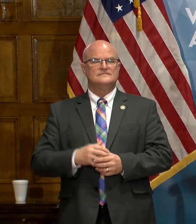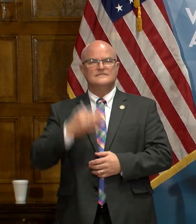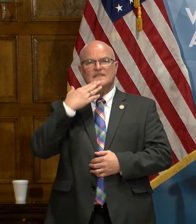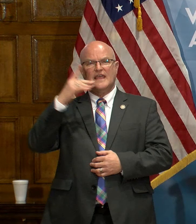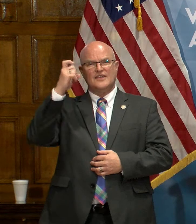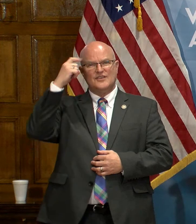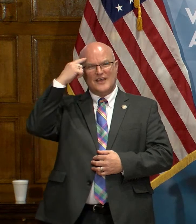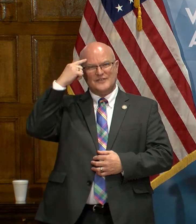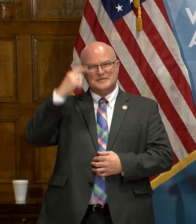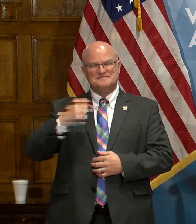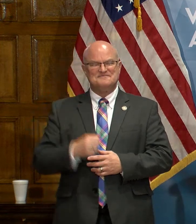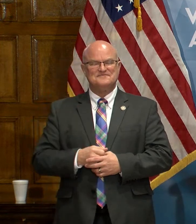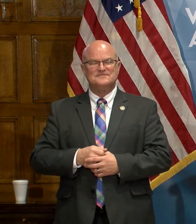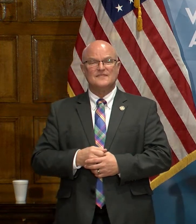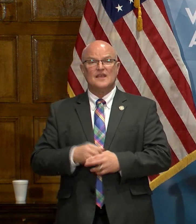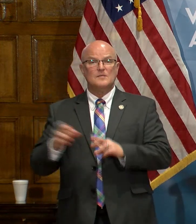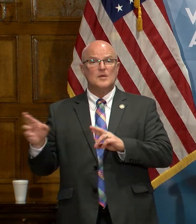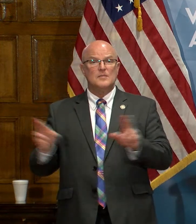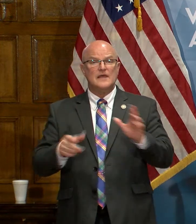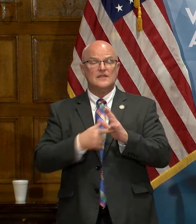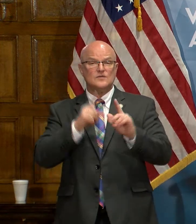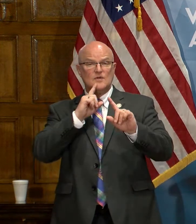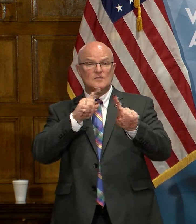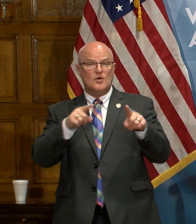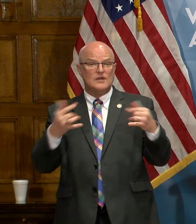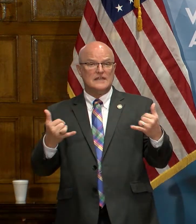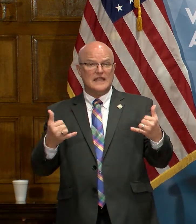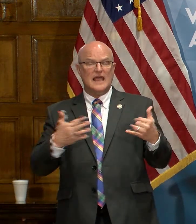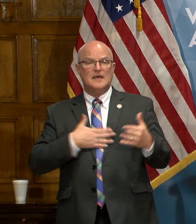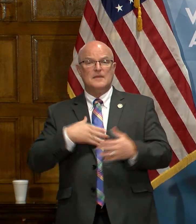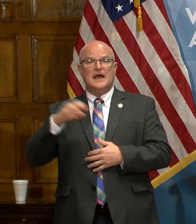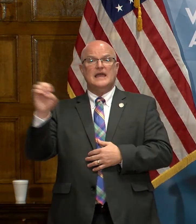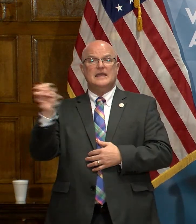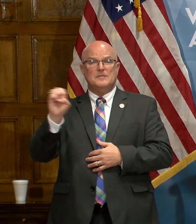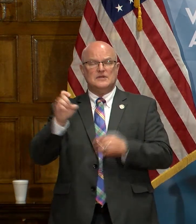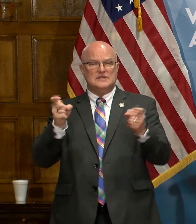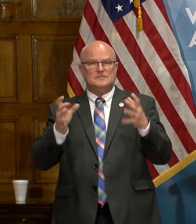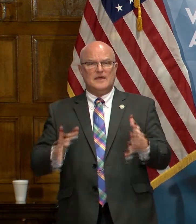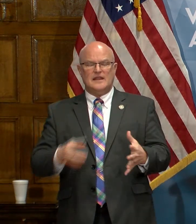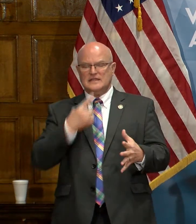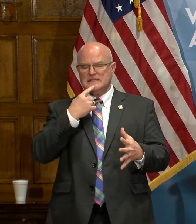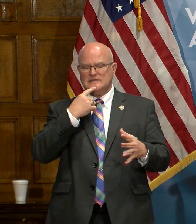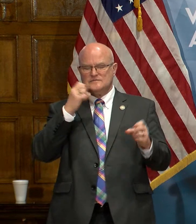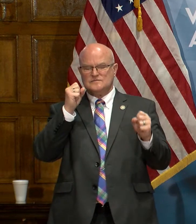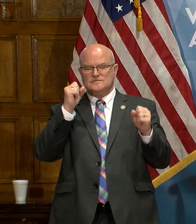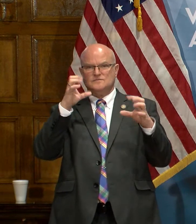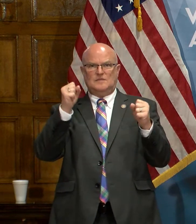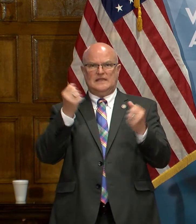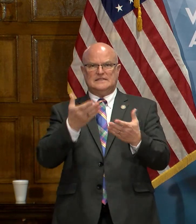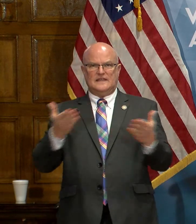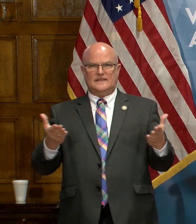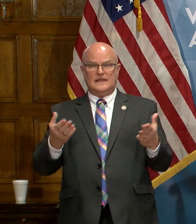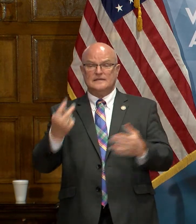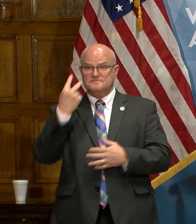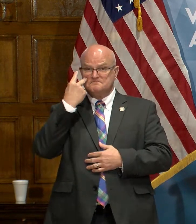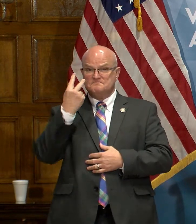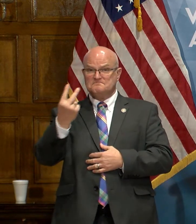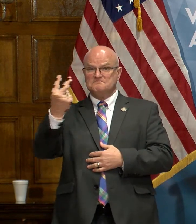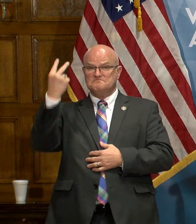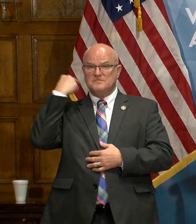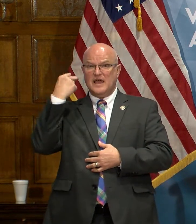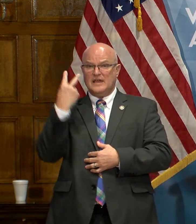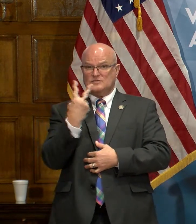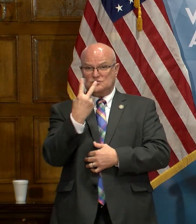Thank you, Governor. In preparing for this report out today, my emergency managers told me an amazing fact. Looking back over the past